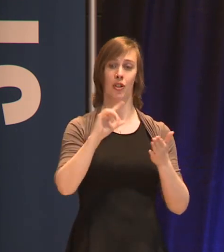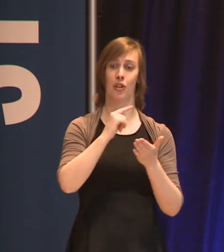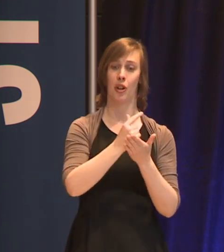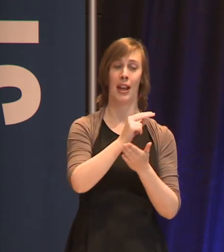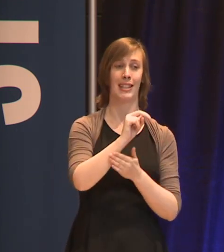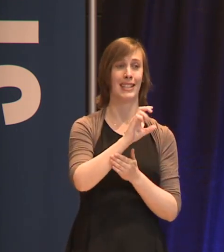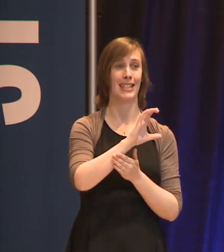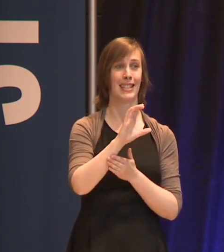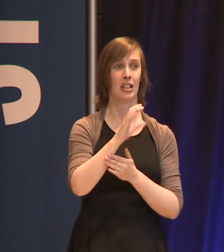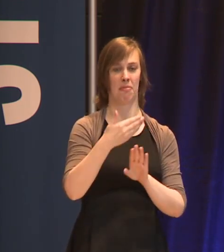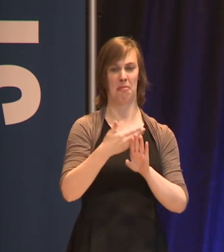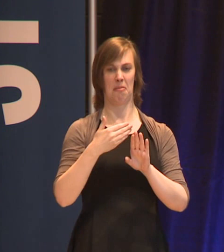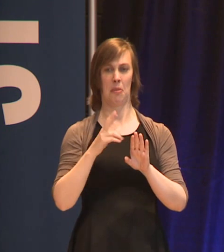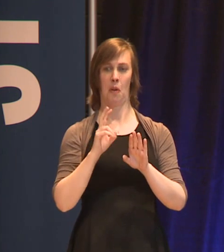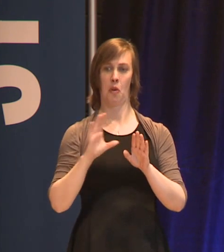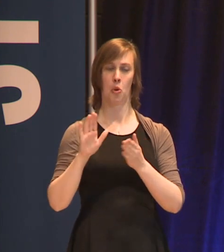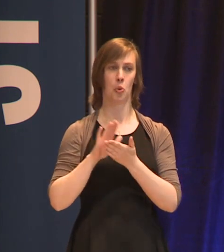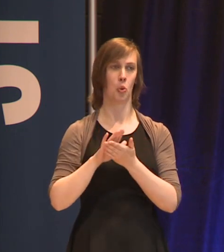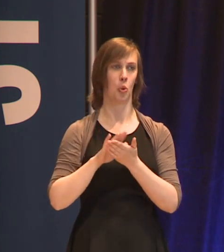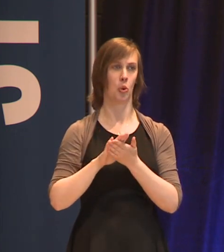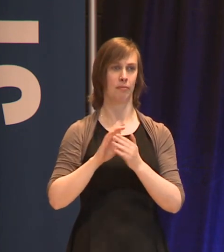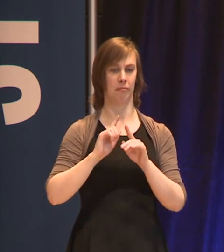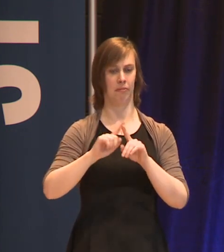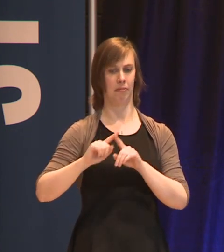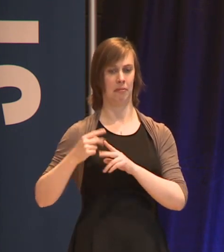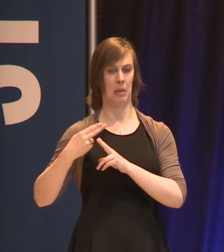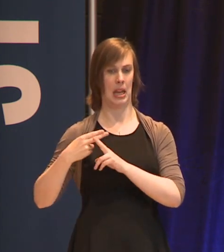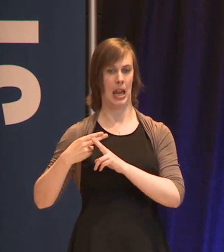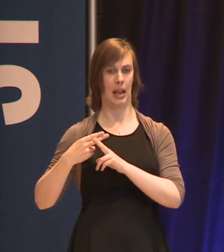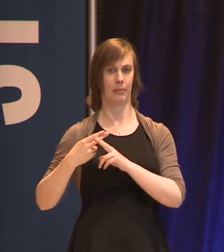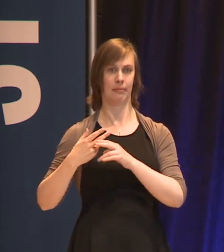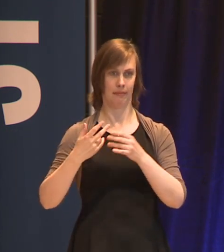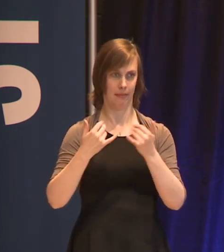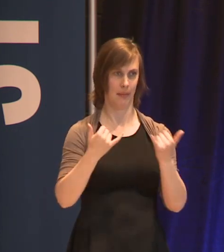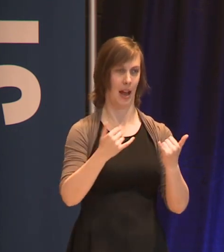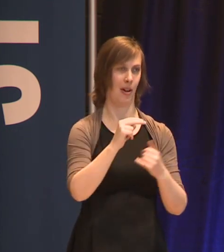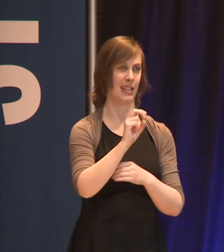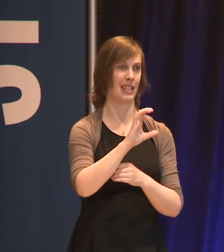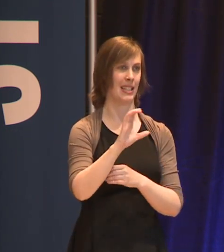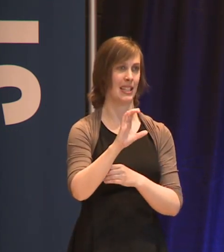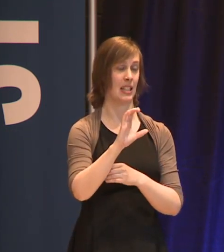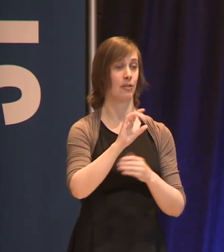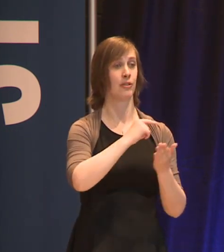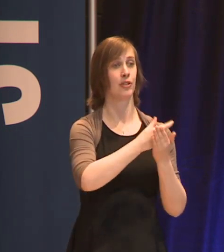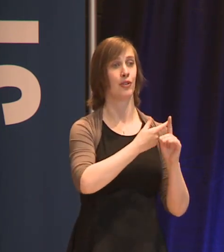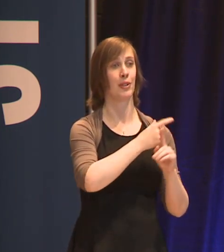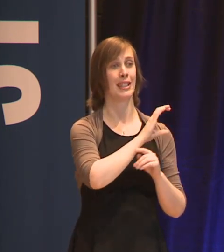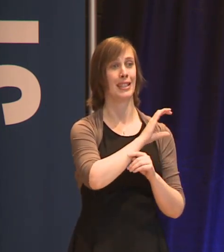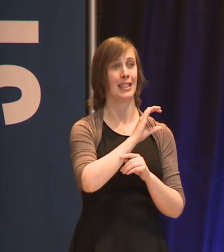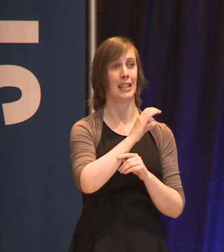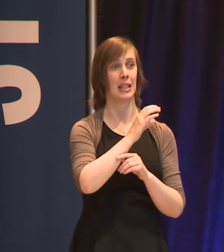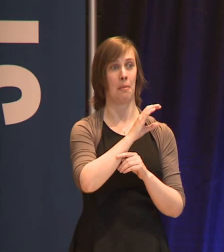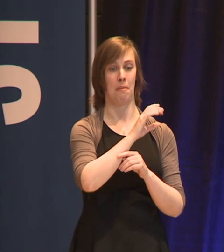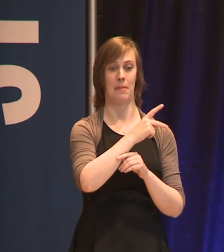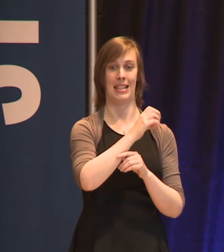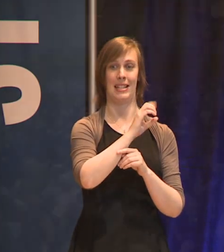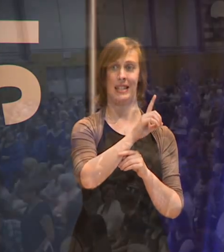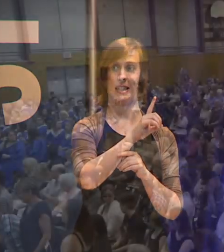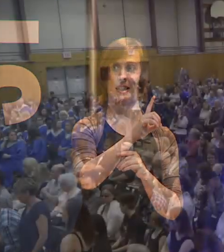or schools, or a graduate of CCEDP, would you please now stand to be recognized?